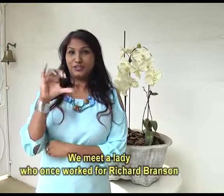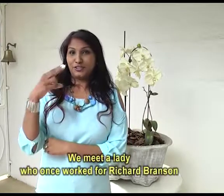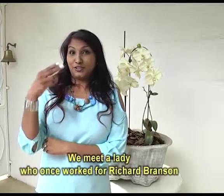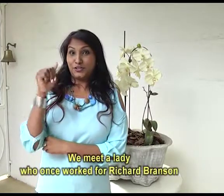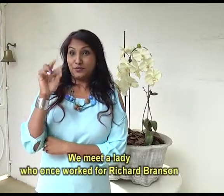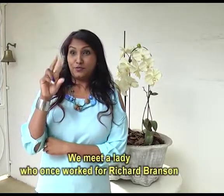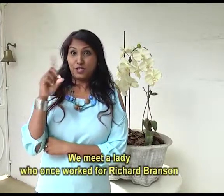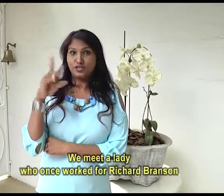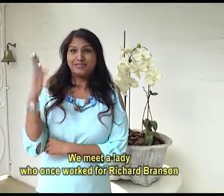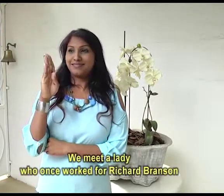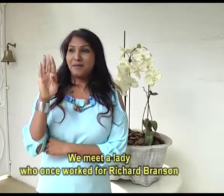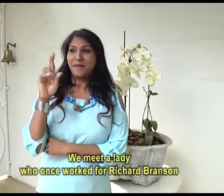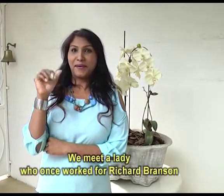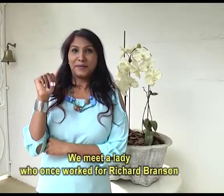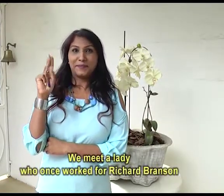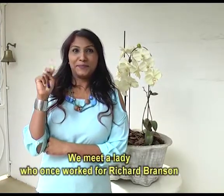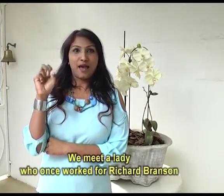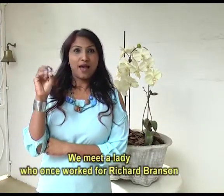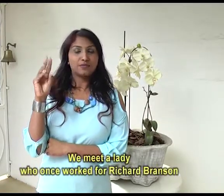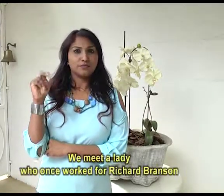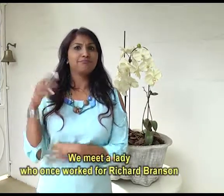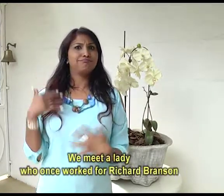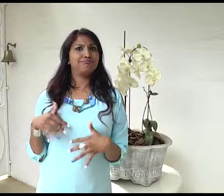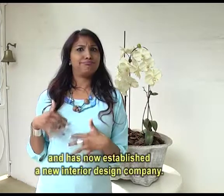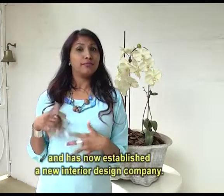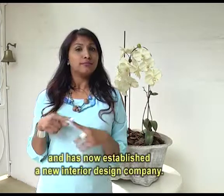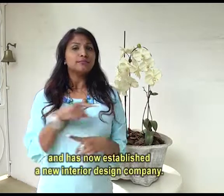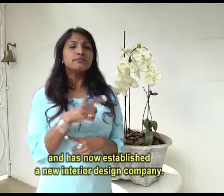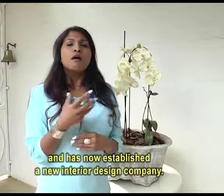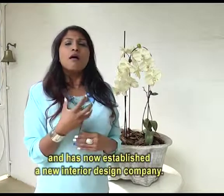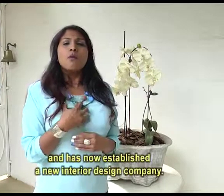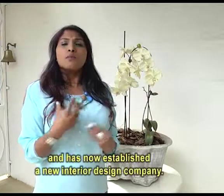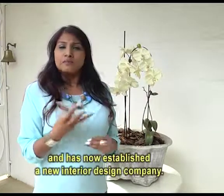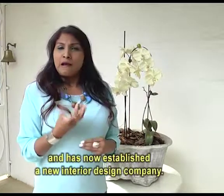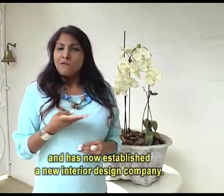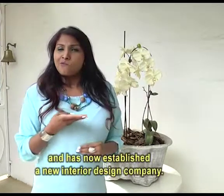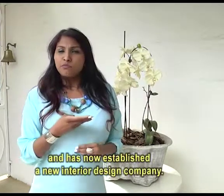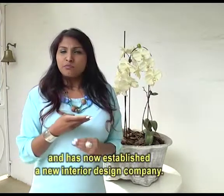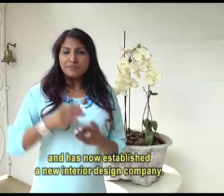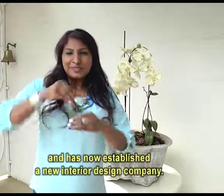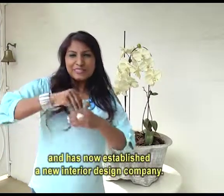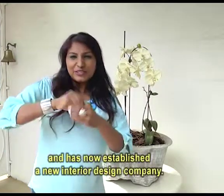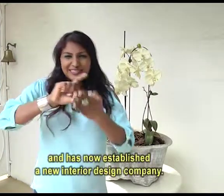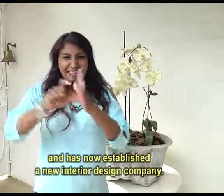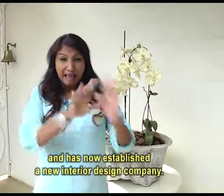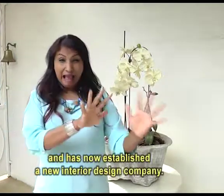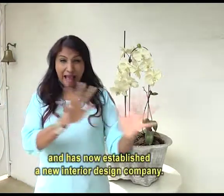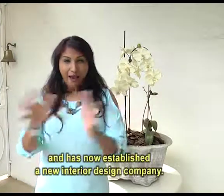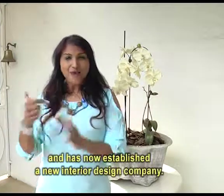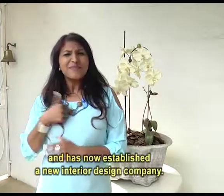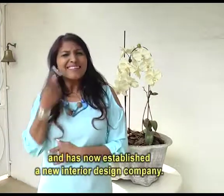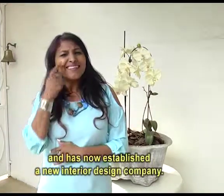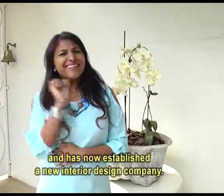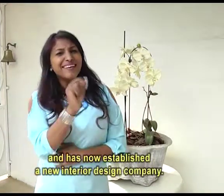We meet a lady who once worked for Richard Branson and has now established a new interior design